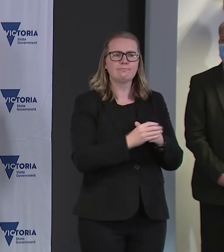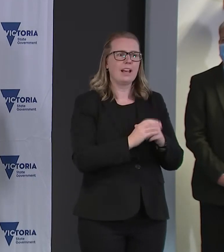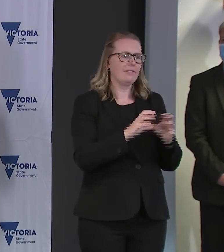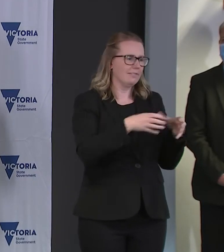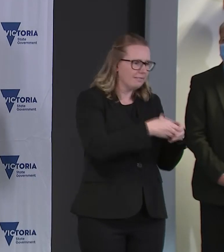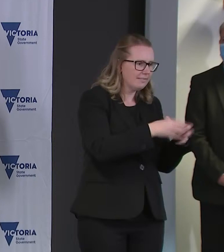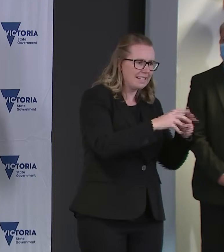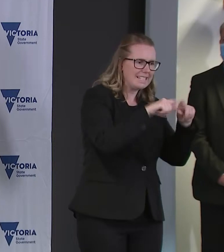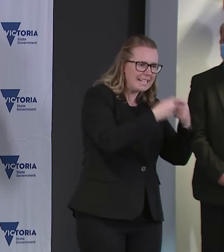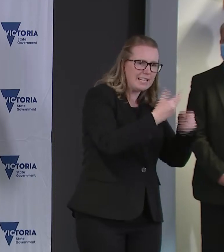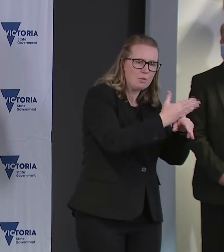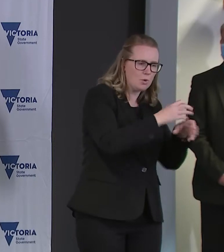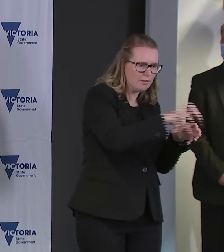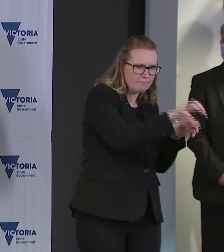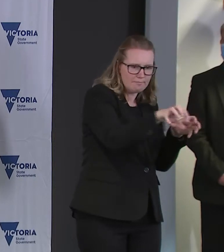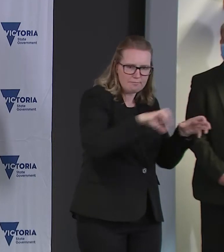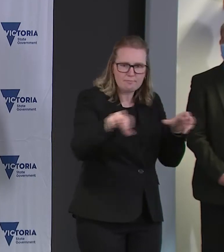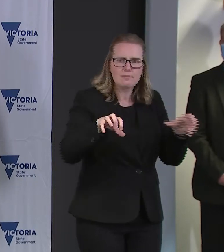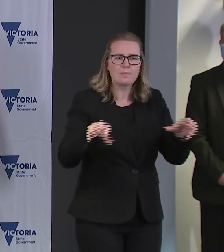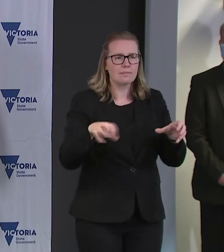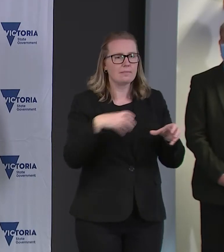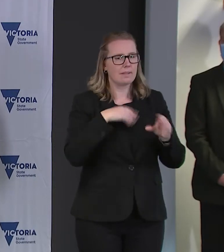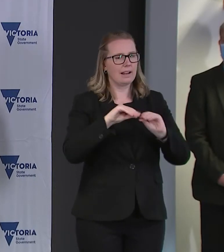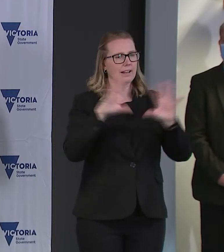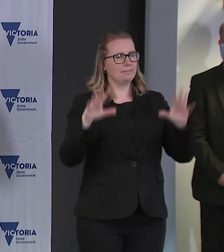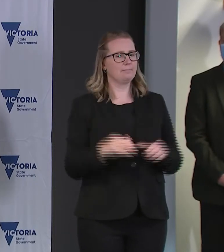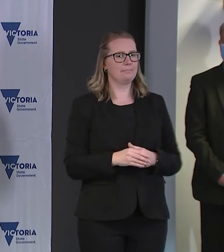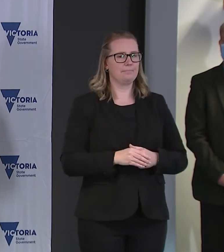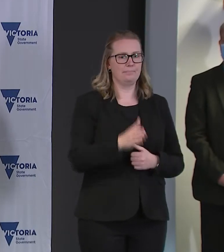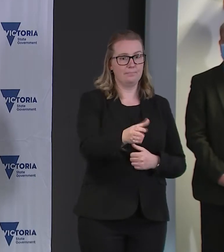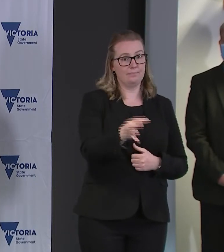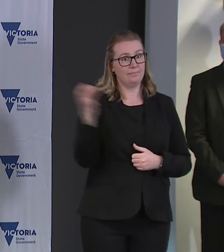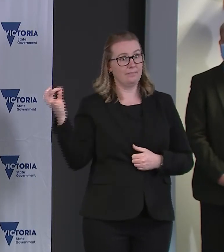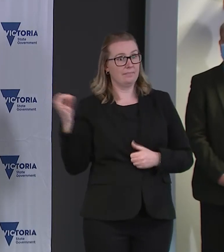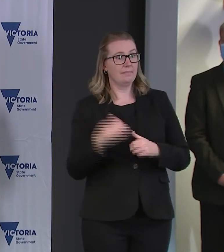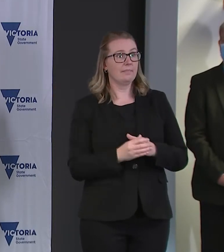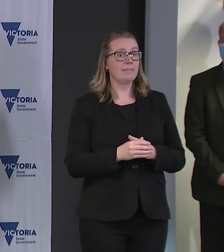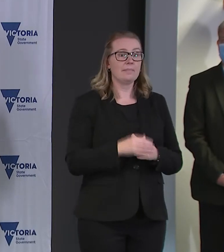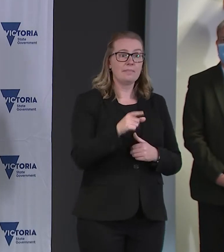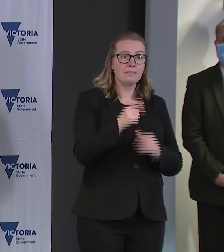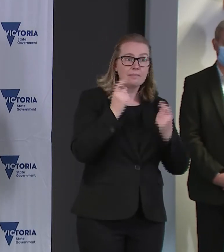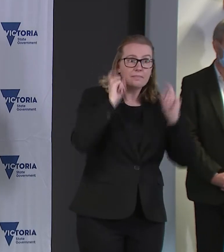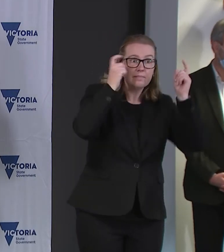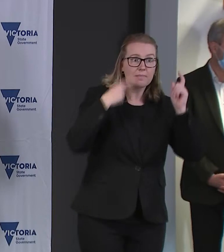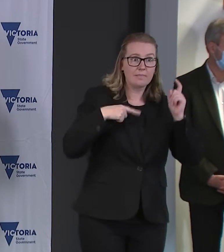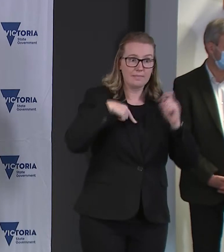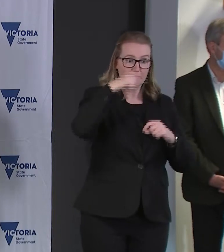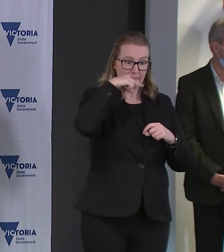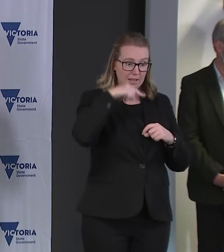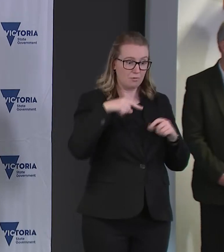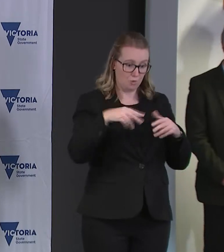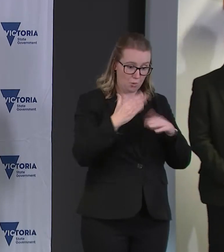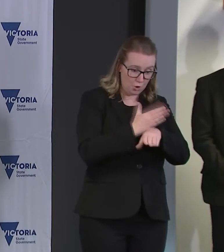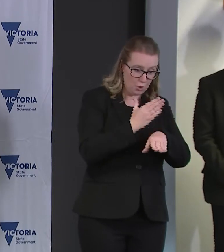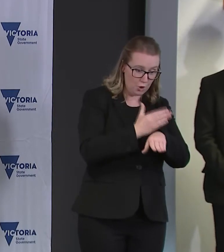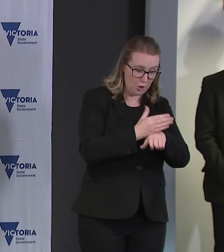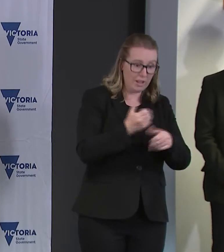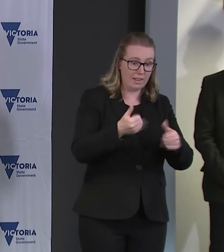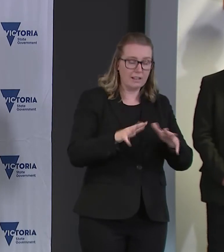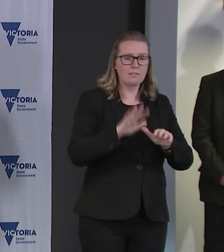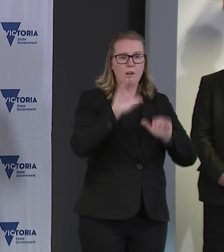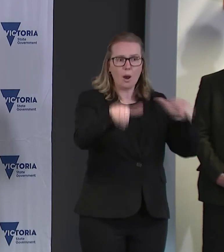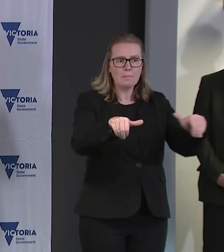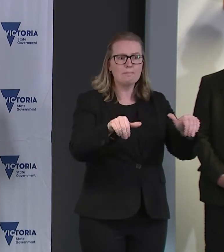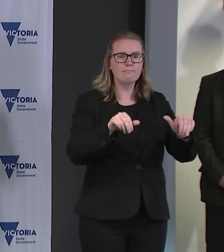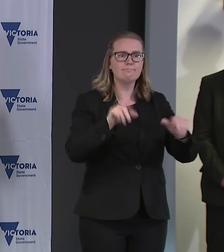will all be part of our investigation with them over the next few days. How much does a site like that concern you, though? Because those people are clearly moving around the community, not in lockdown. This is